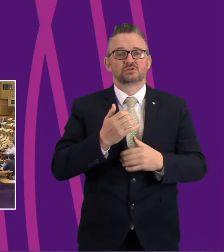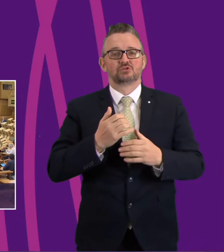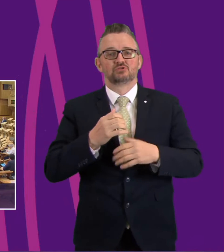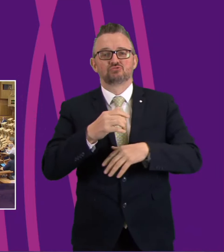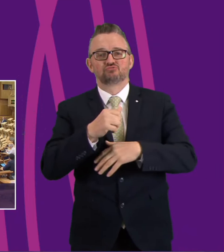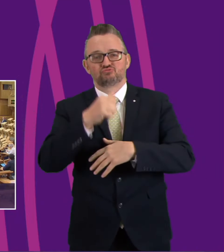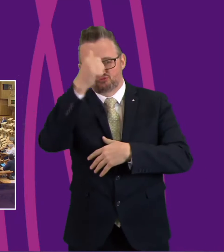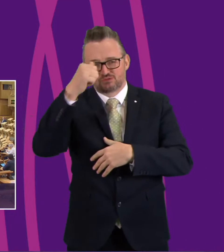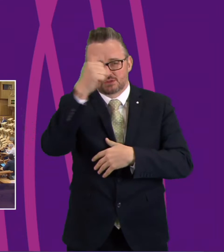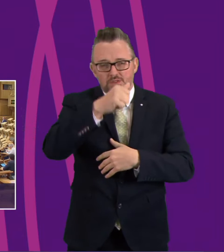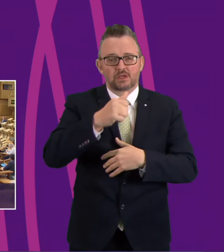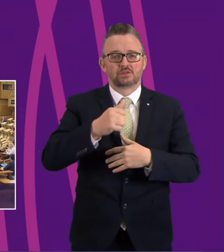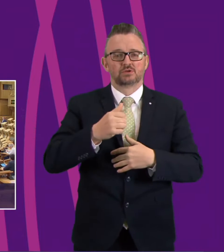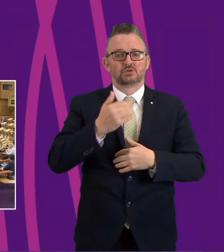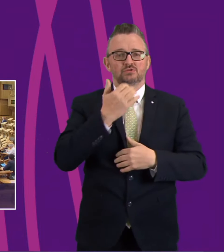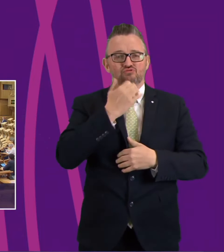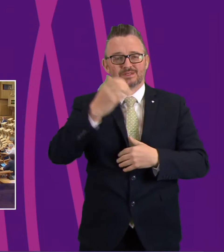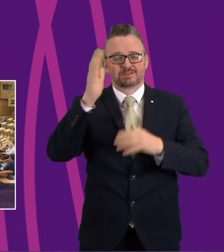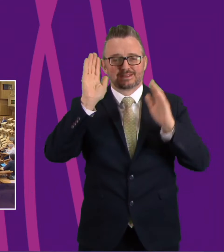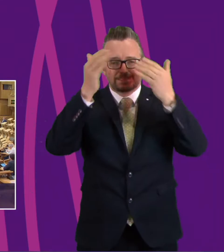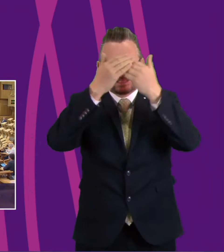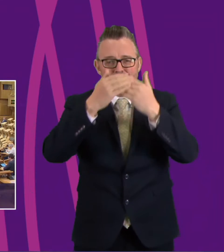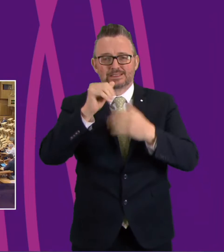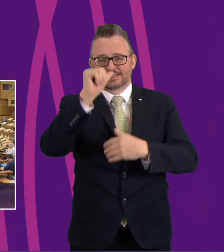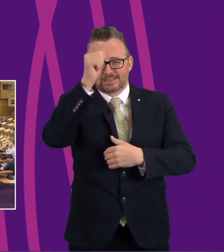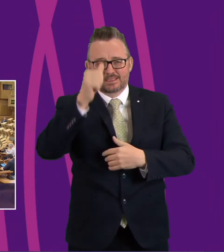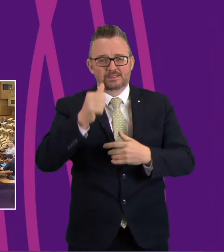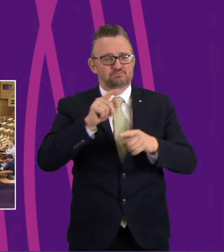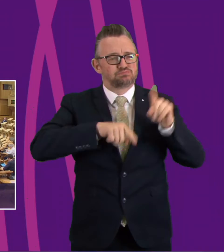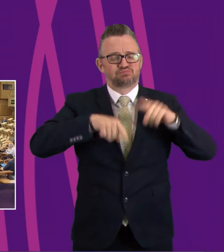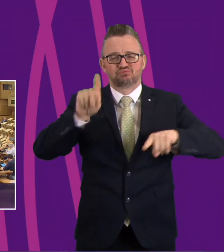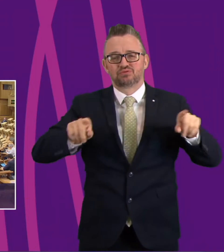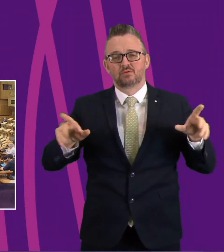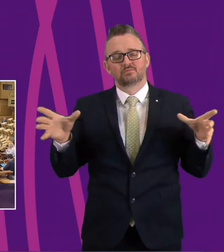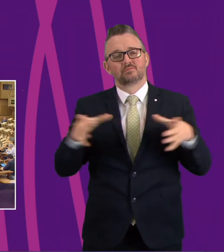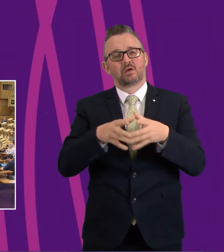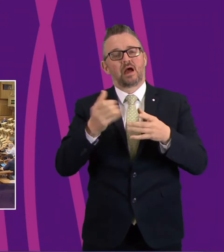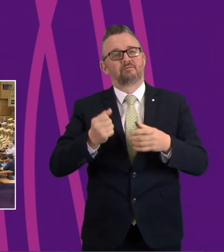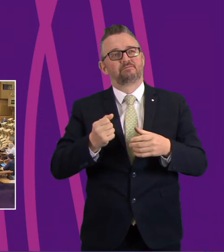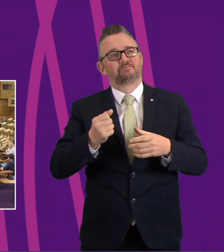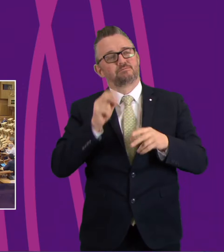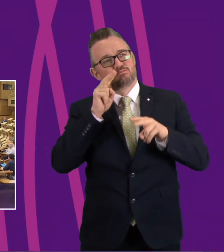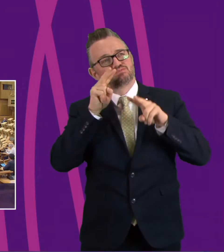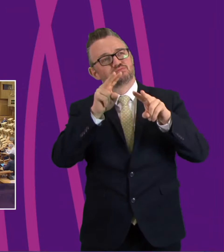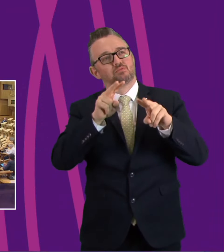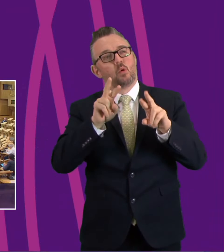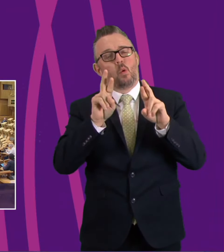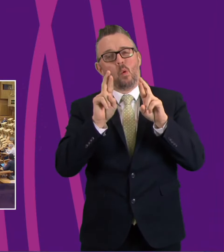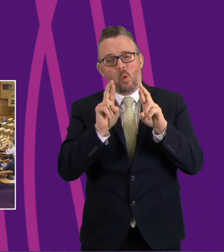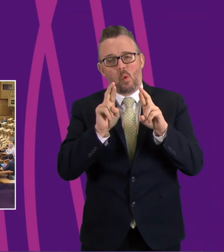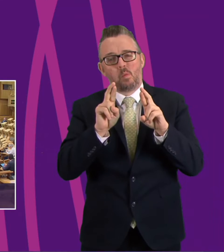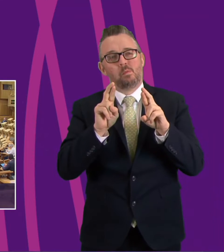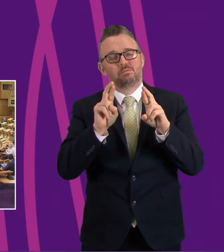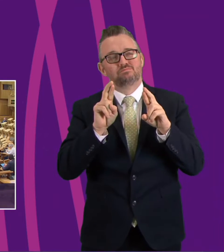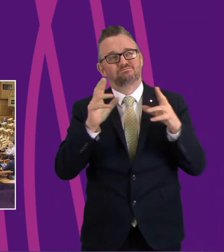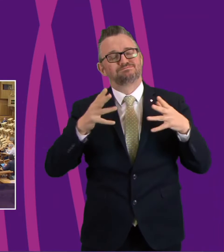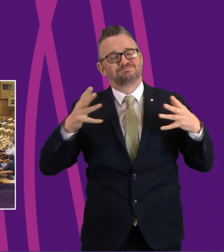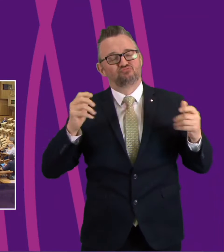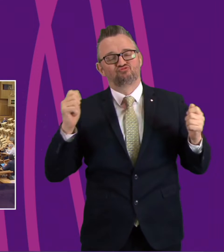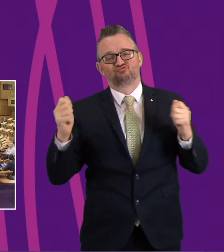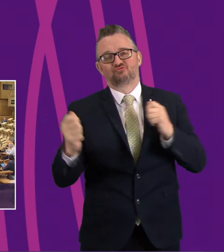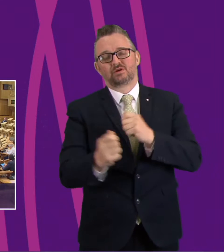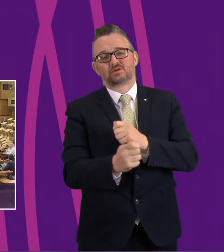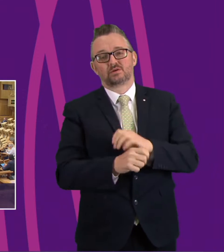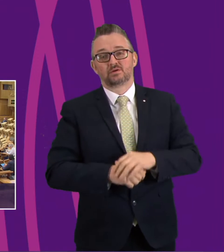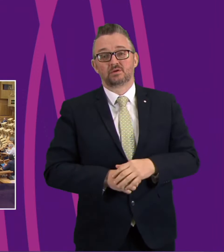Baha'i, pagan and Hindu friends, a happy holy season which bring hope of positive change to come. People are asking,